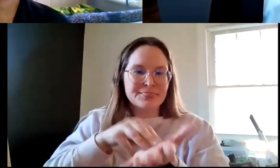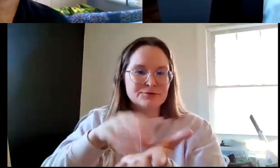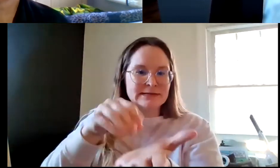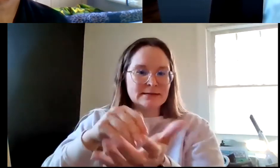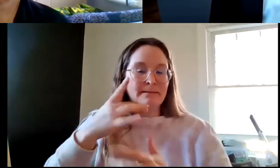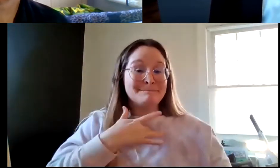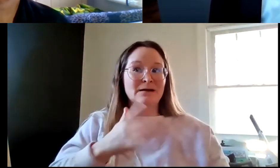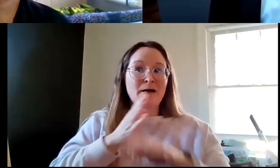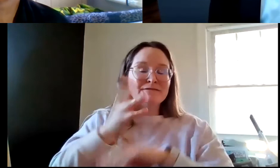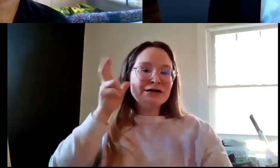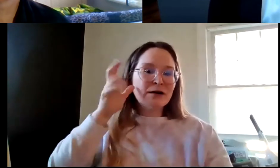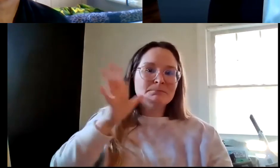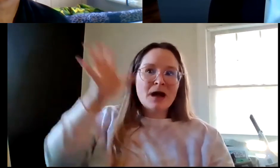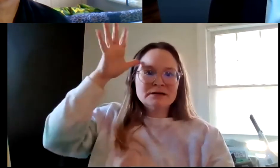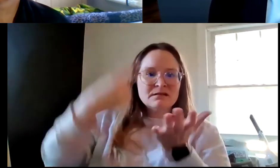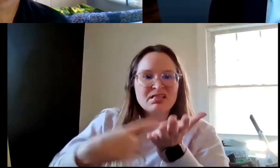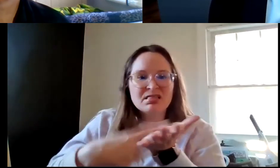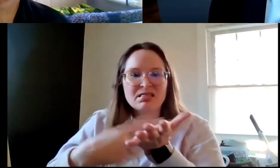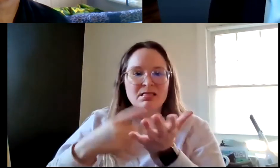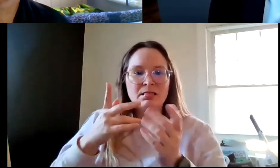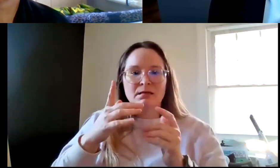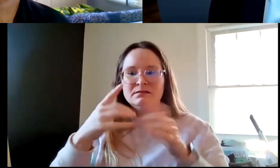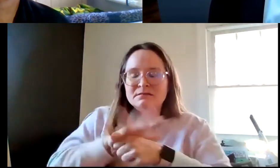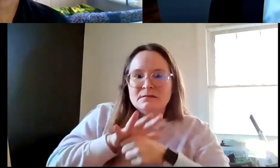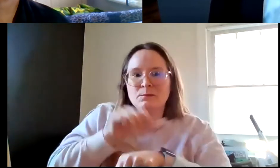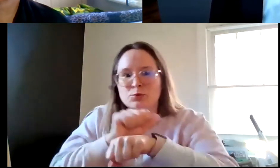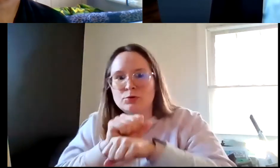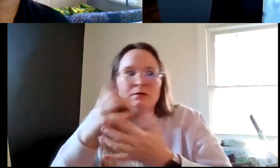The gap is not knowing how to acquire,